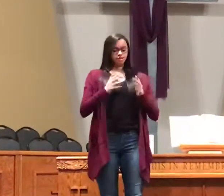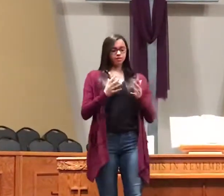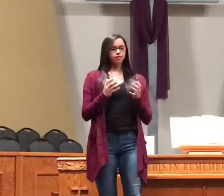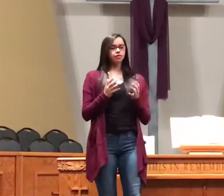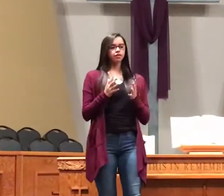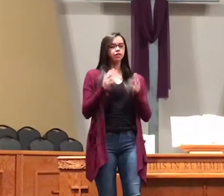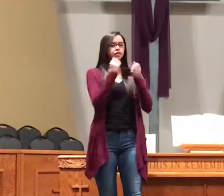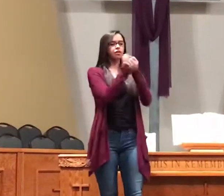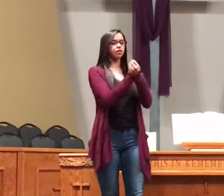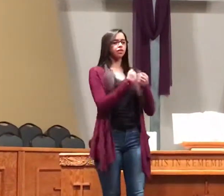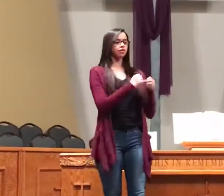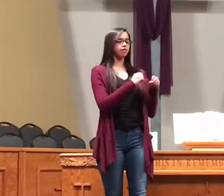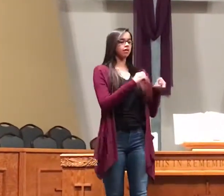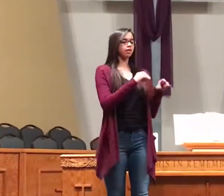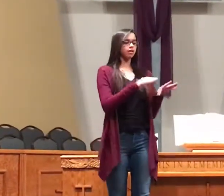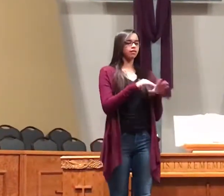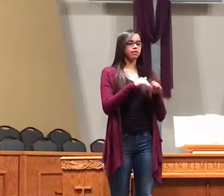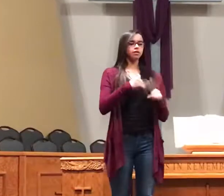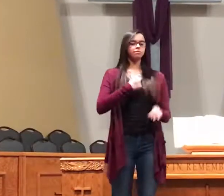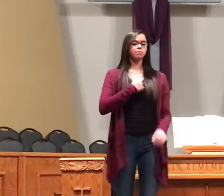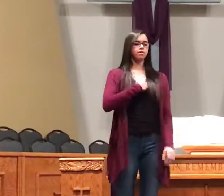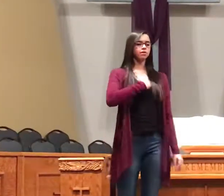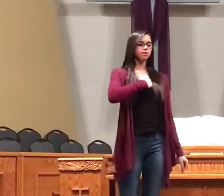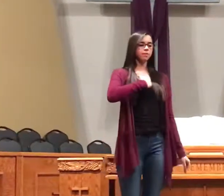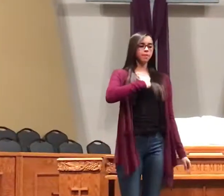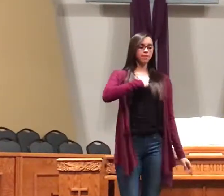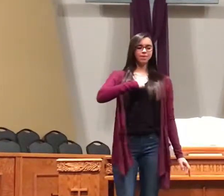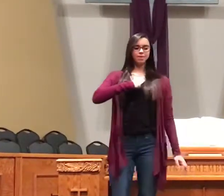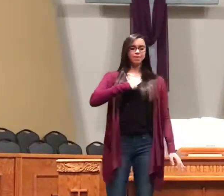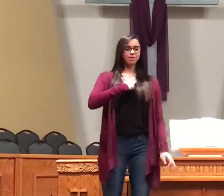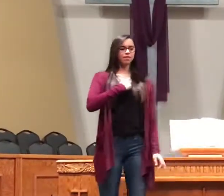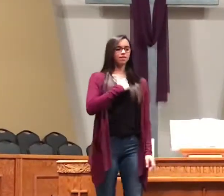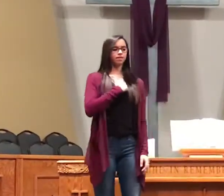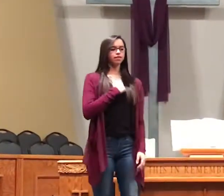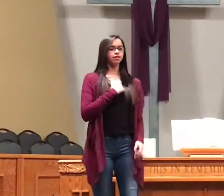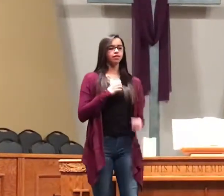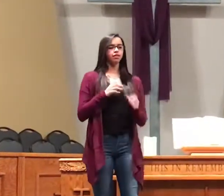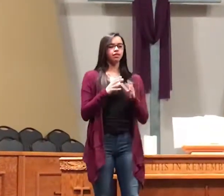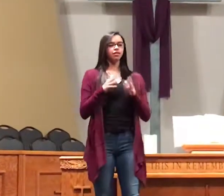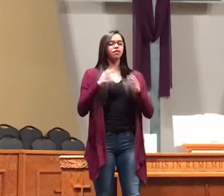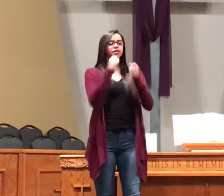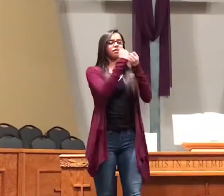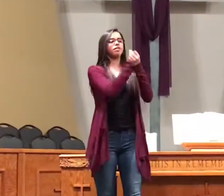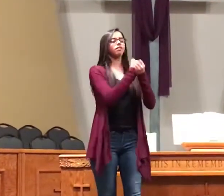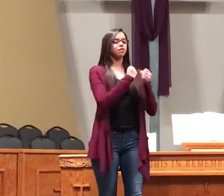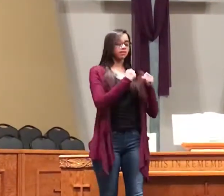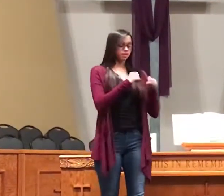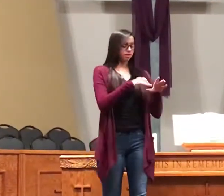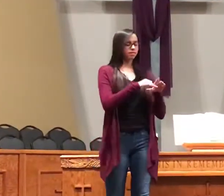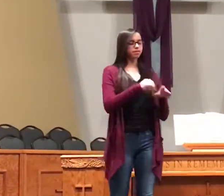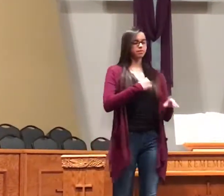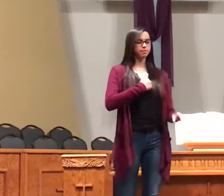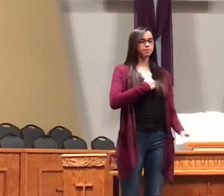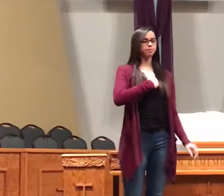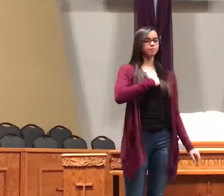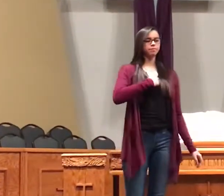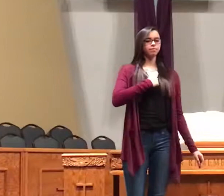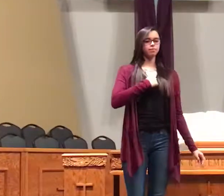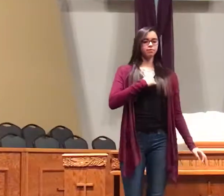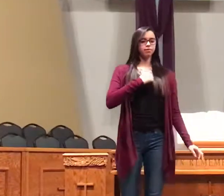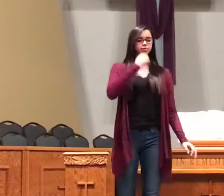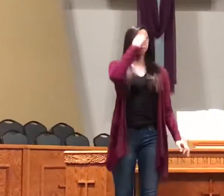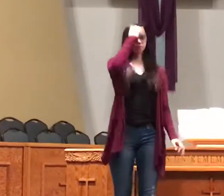Cause I still got a lot of fight left in me. A lot of fight left in